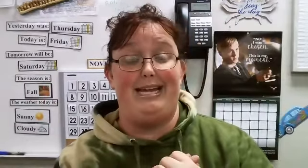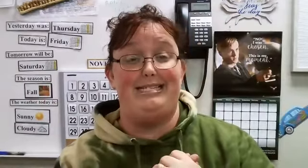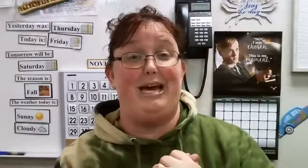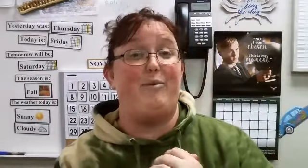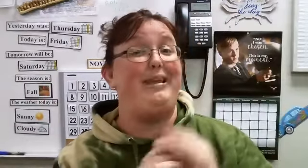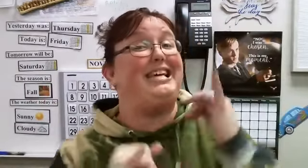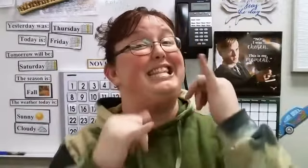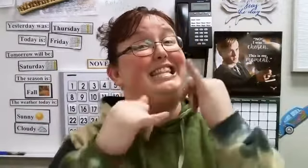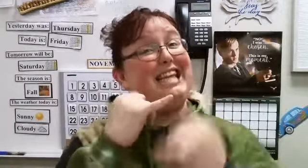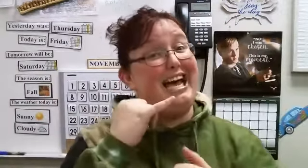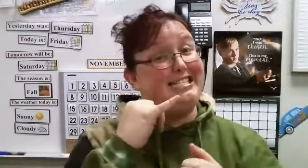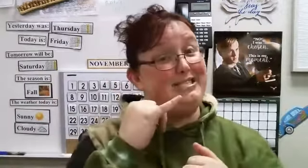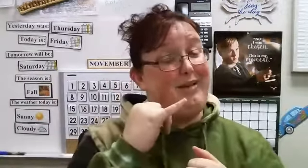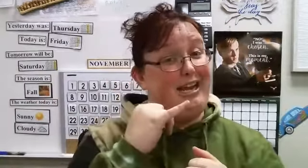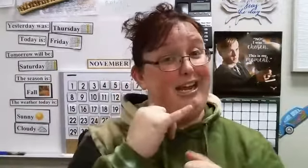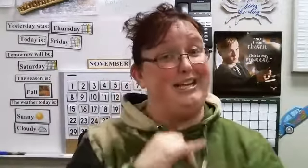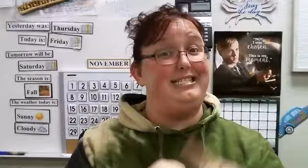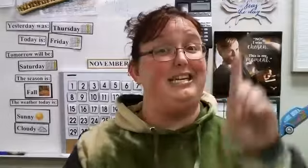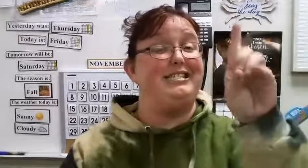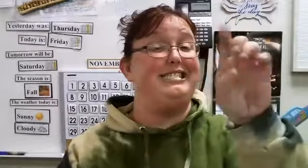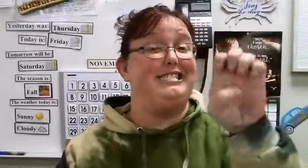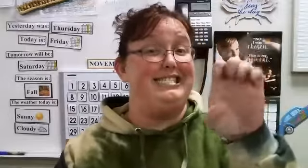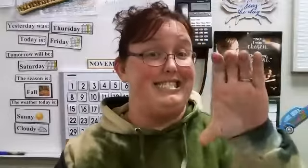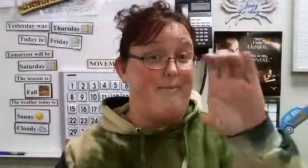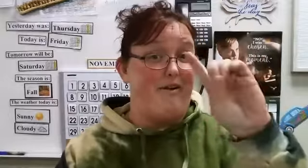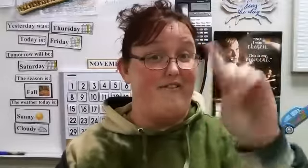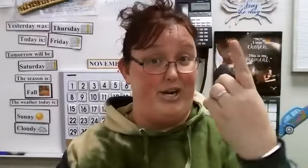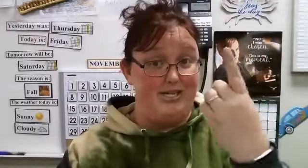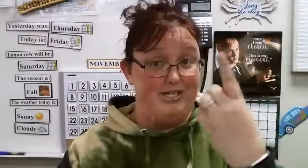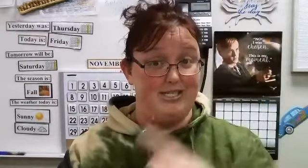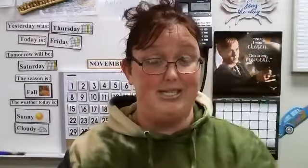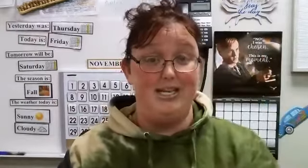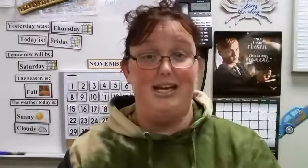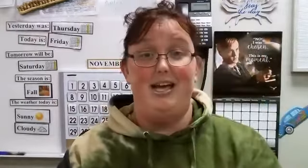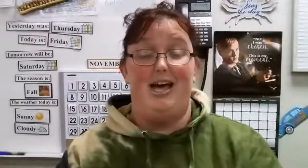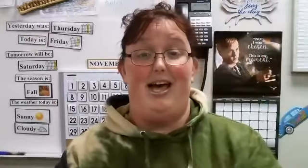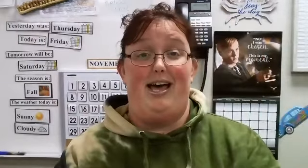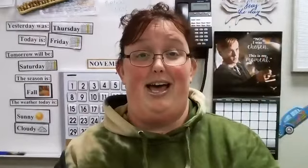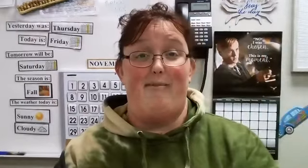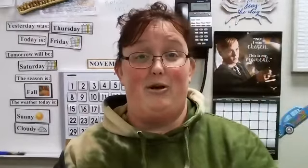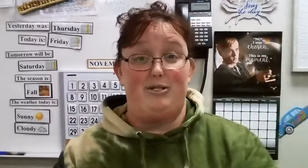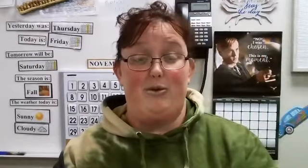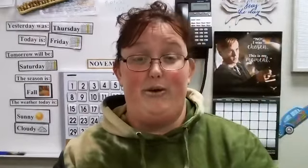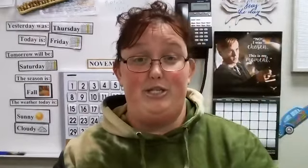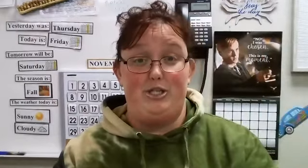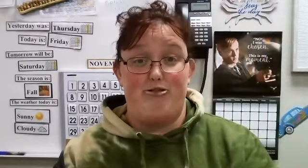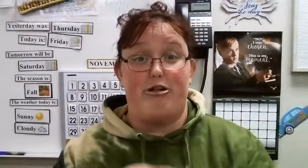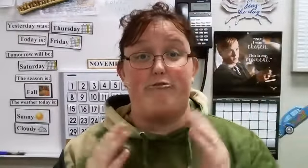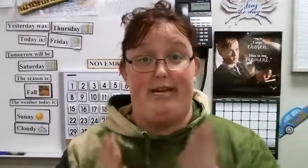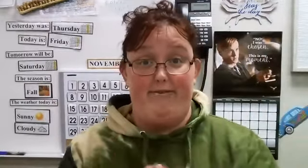and that will be the last meeting until December 1st. I'm also going to do a reading